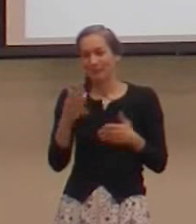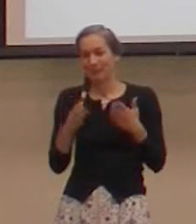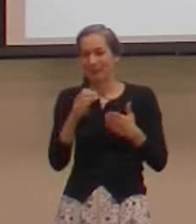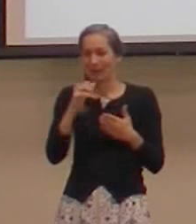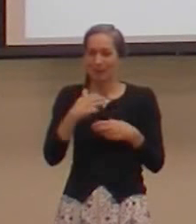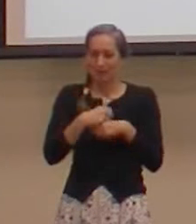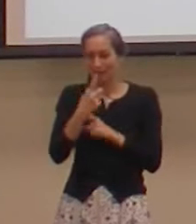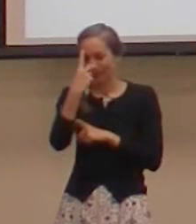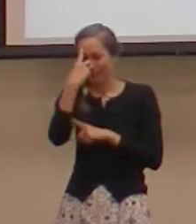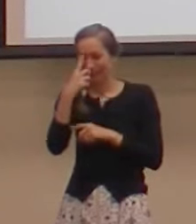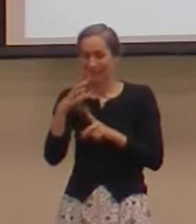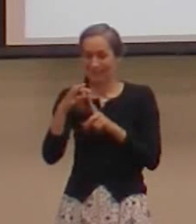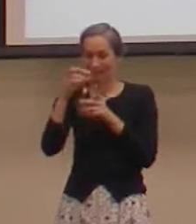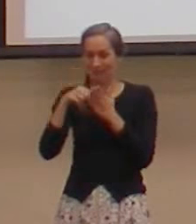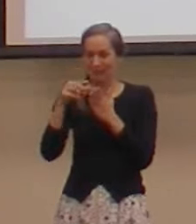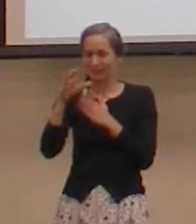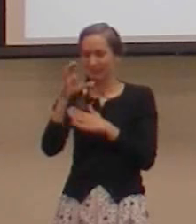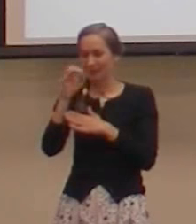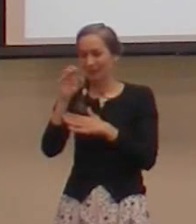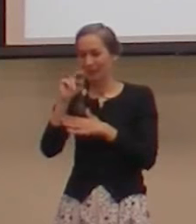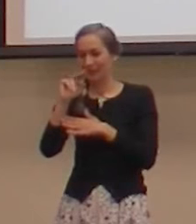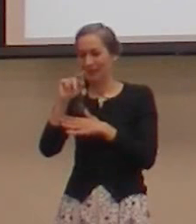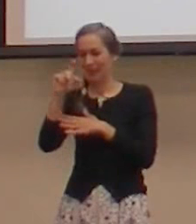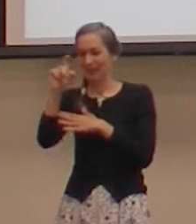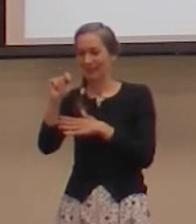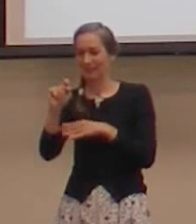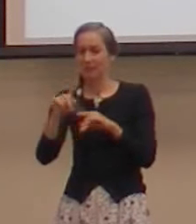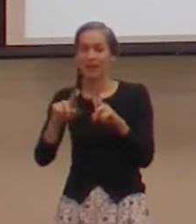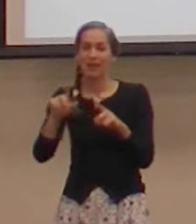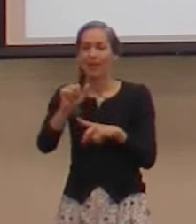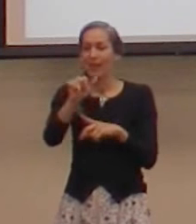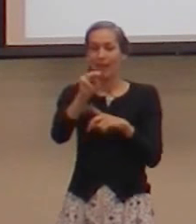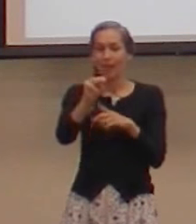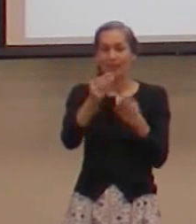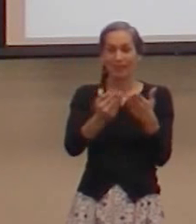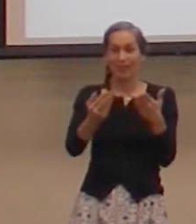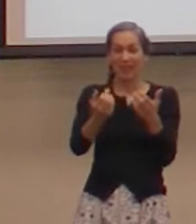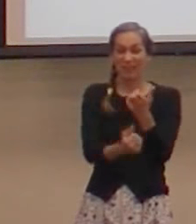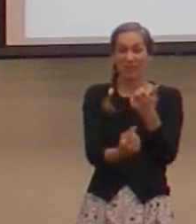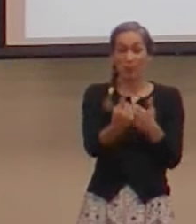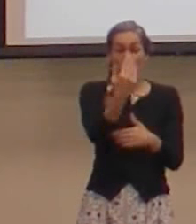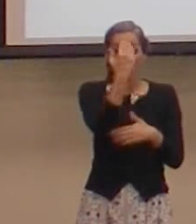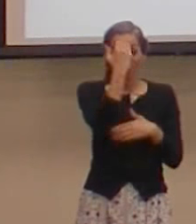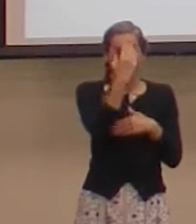context. AIM is that thing that everybody knows about, but nobody's heard of.